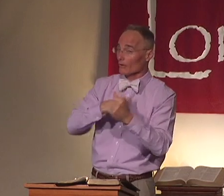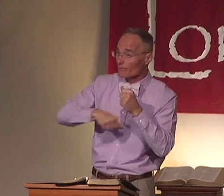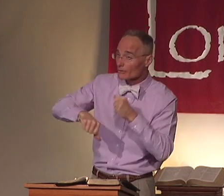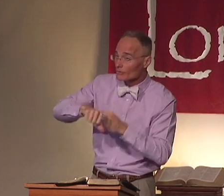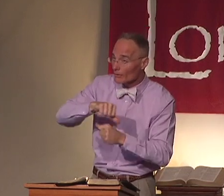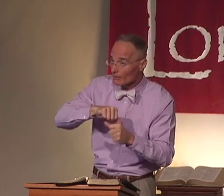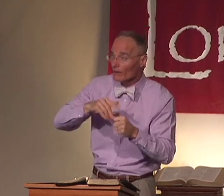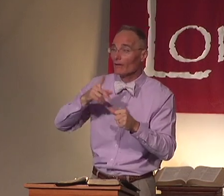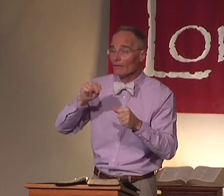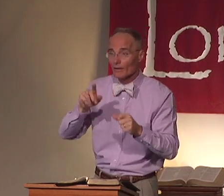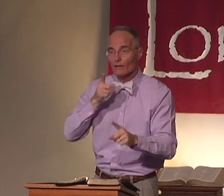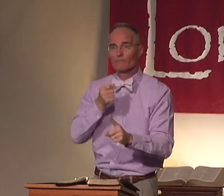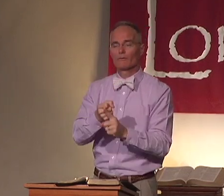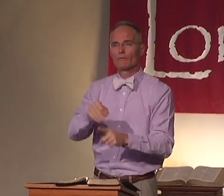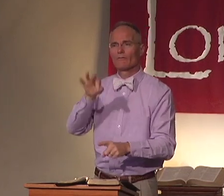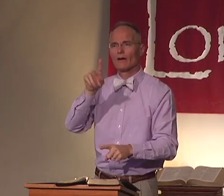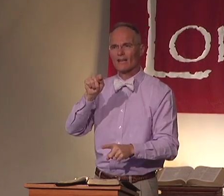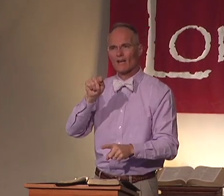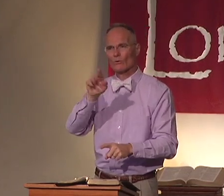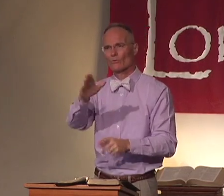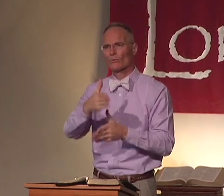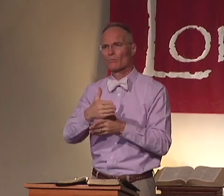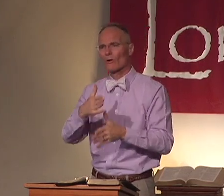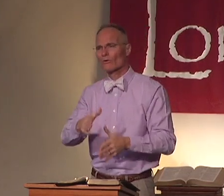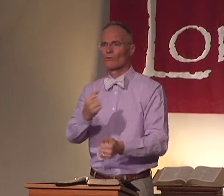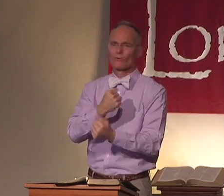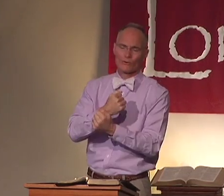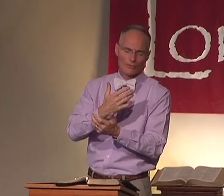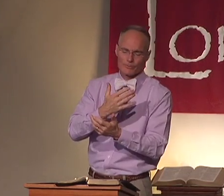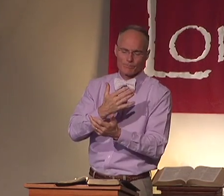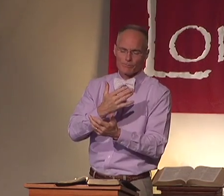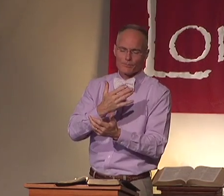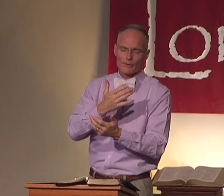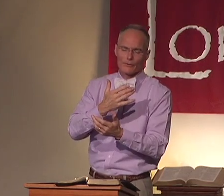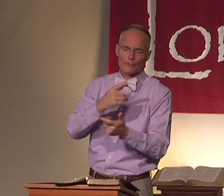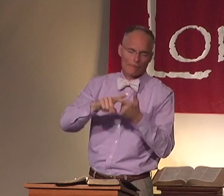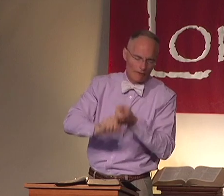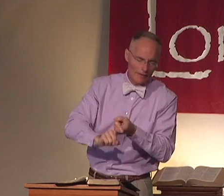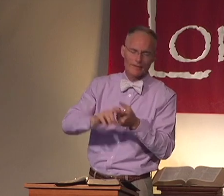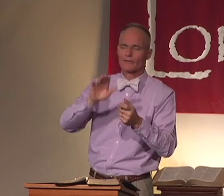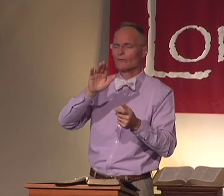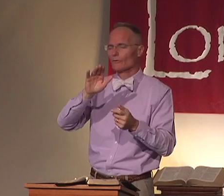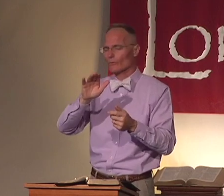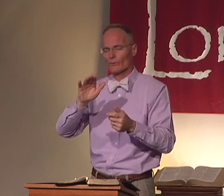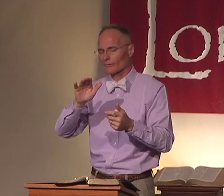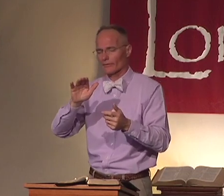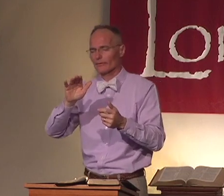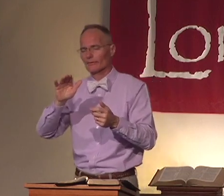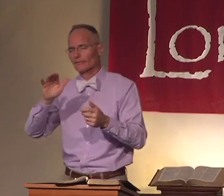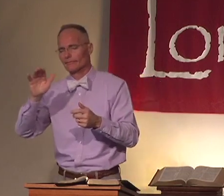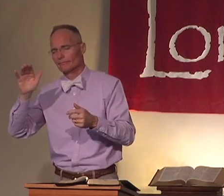you trust each other, you love each other, and then you find out that your partner, your friend,